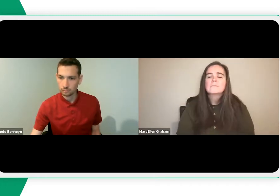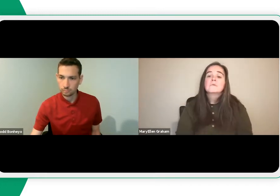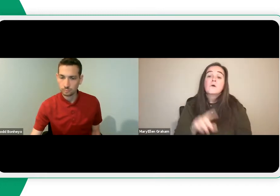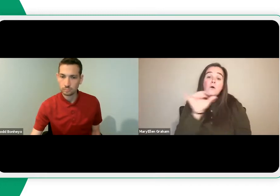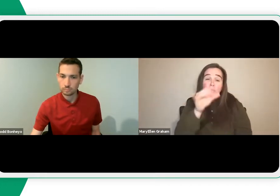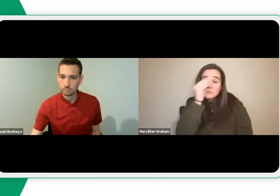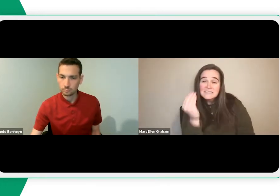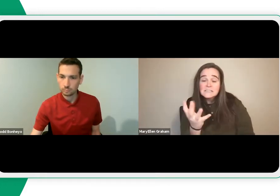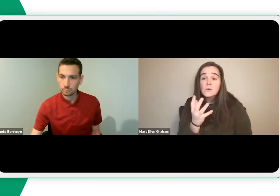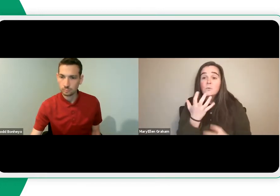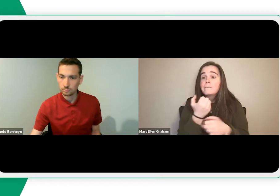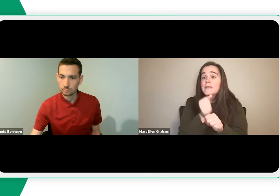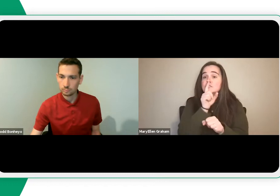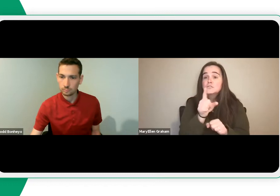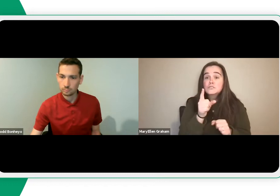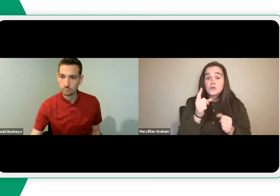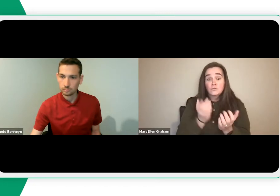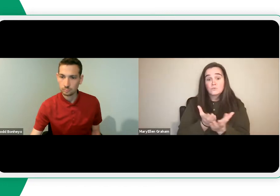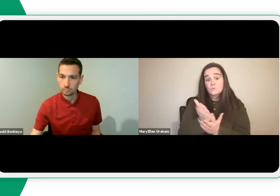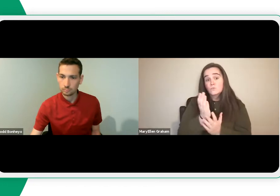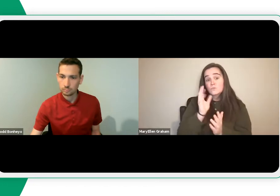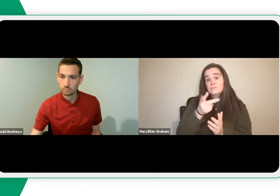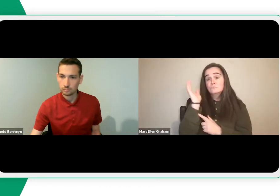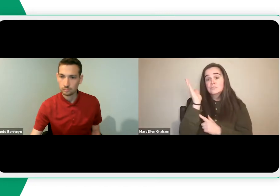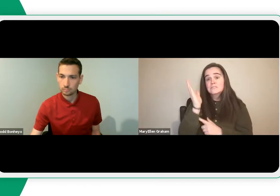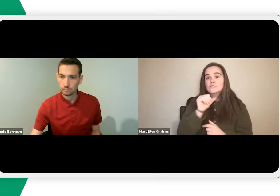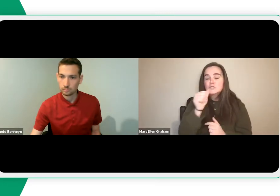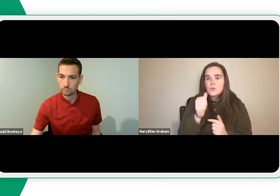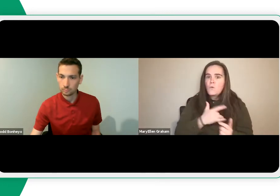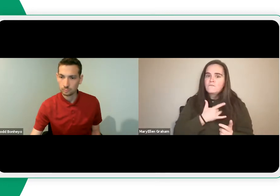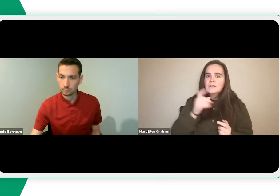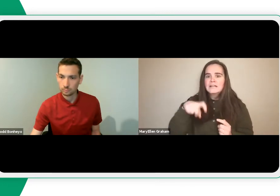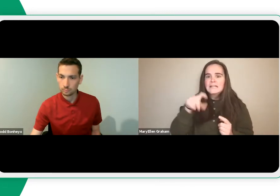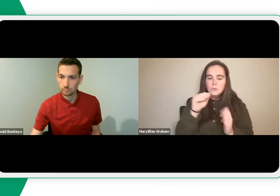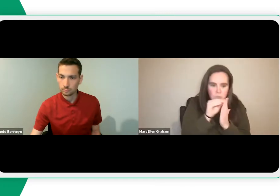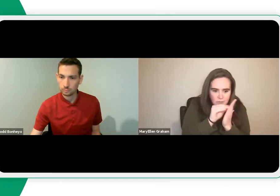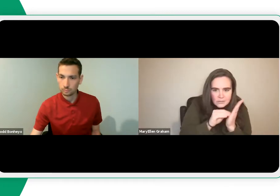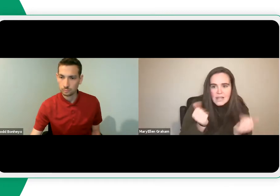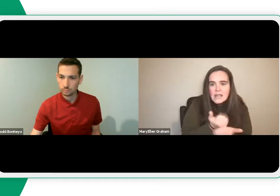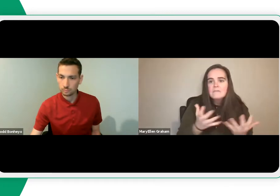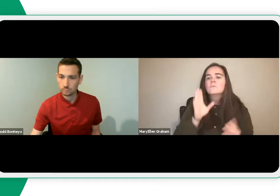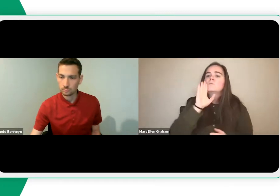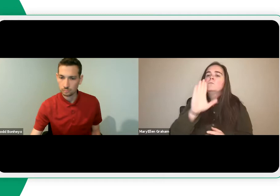bar appear. And then you can click on it and adjust the screen to your preference.